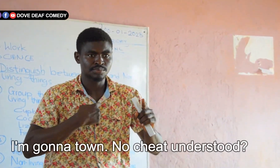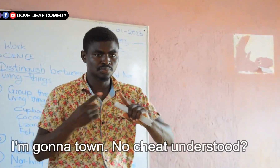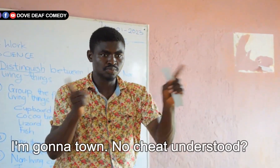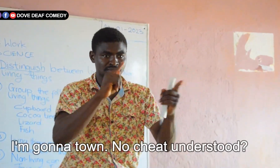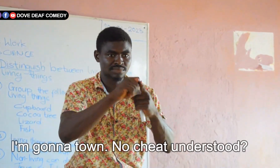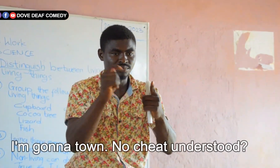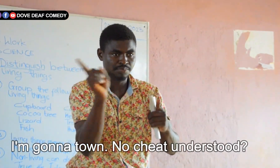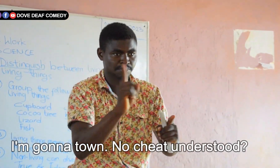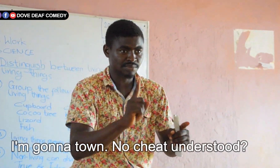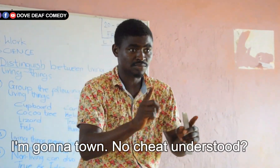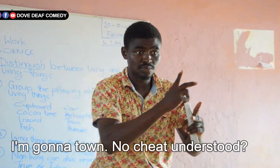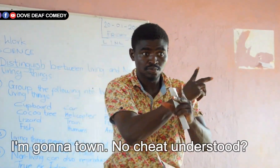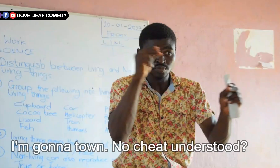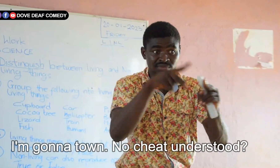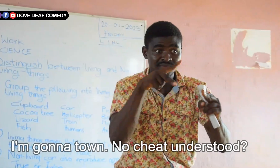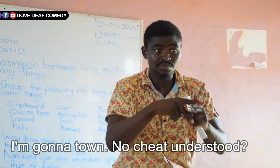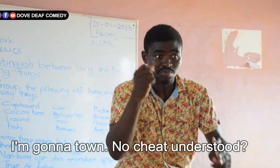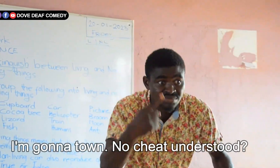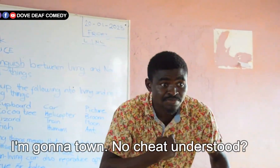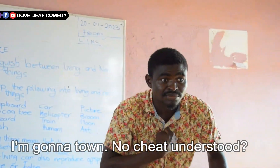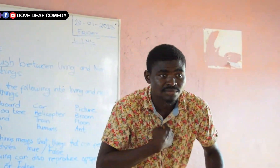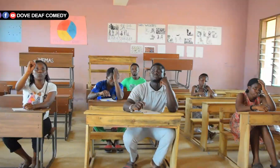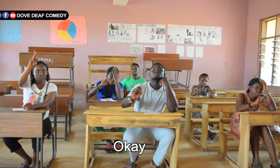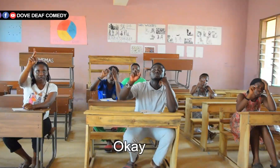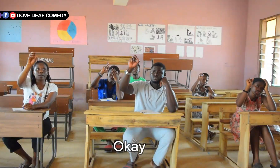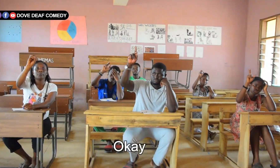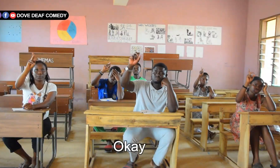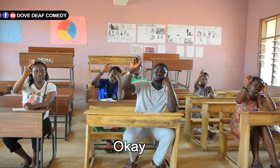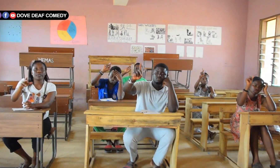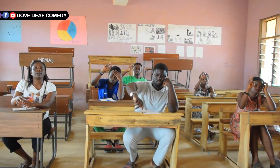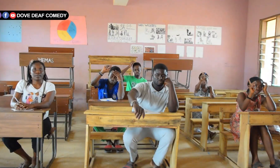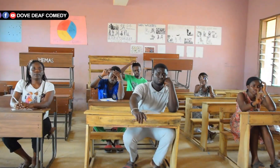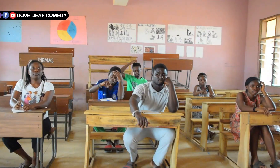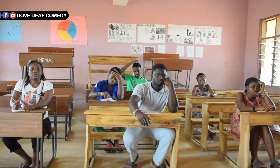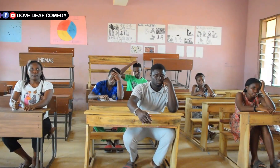I'm gonna town. No cheat, understood. Okay.